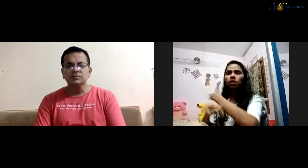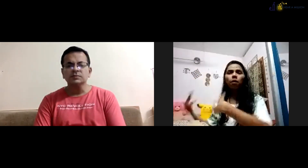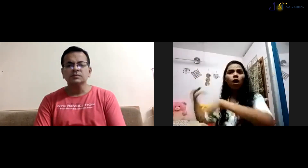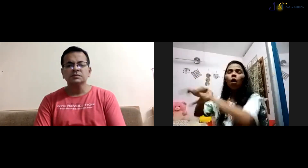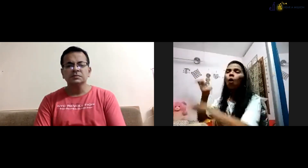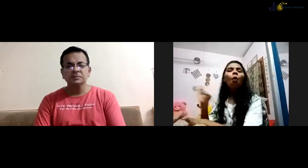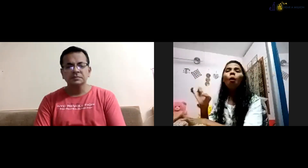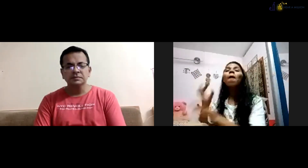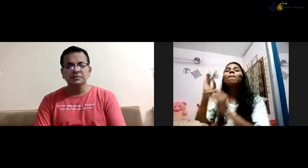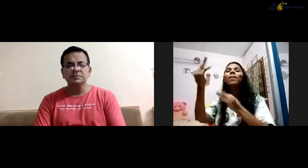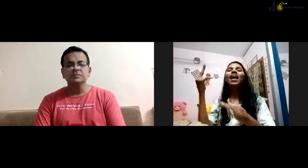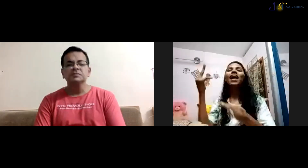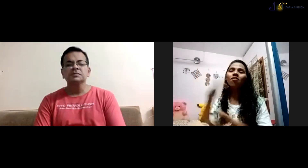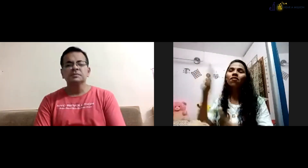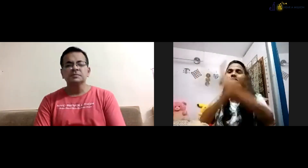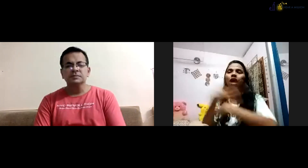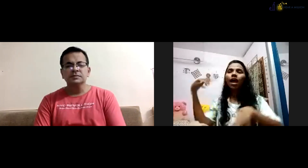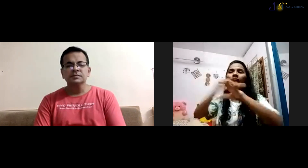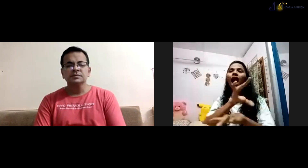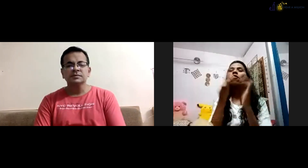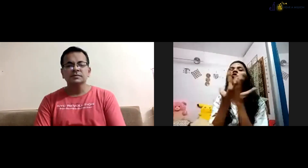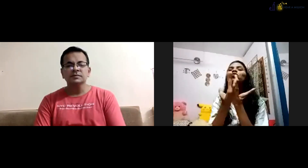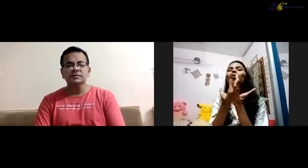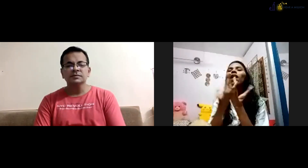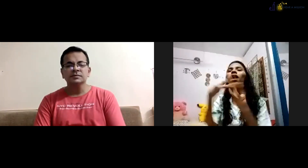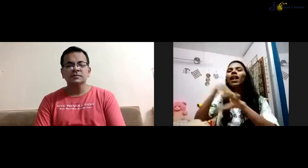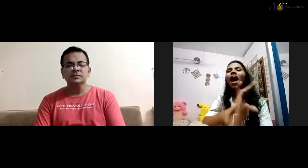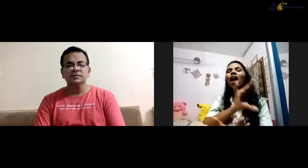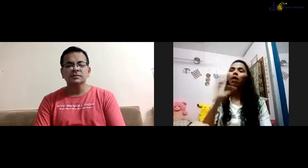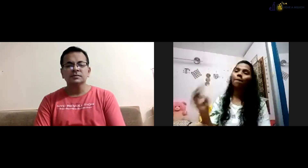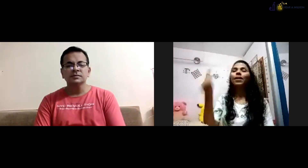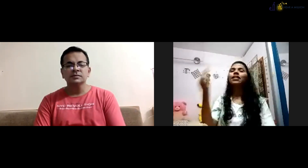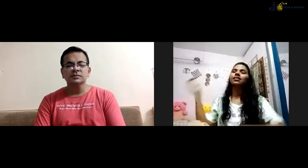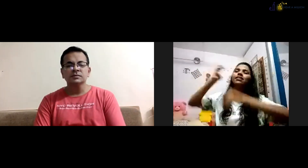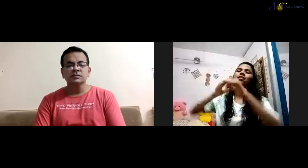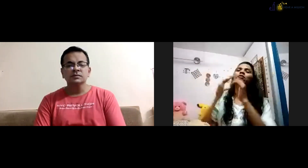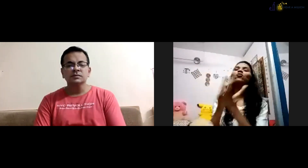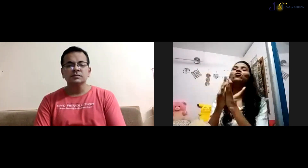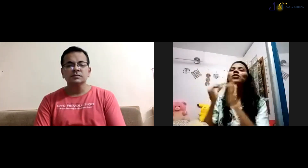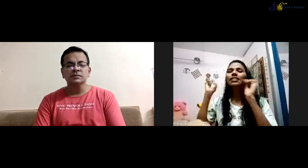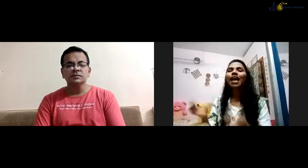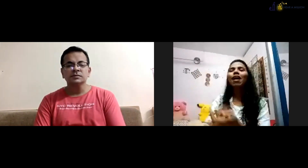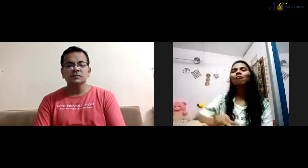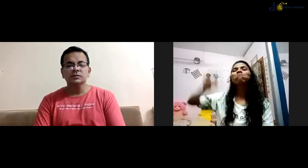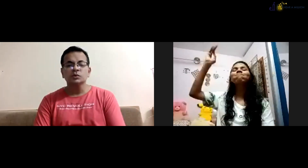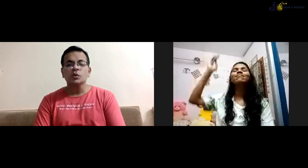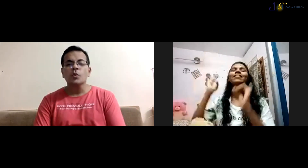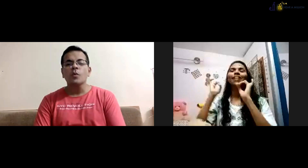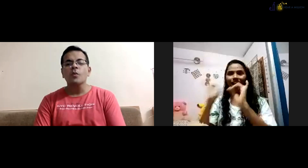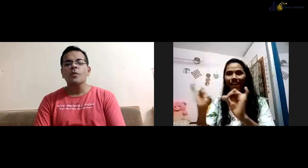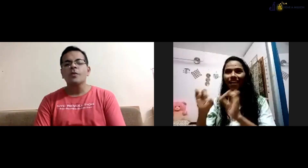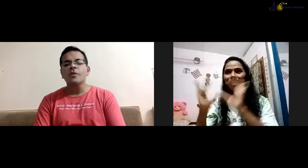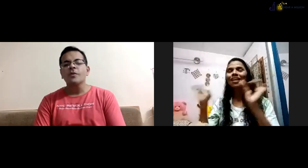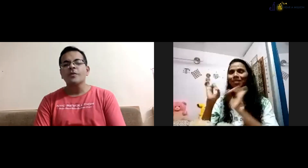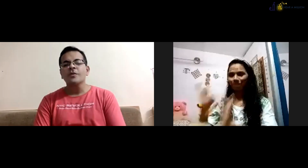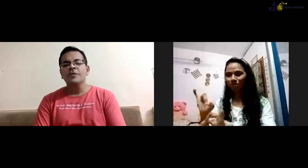So, but I was involved with the deaf people. So I studied in the school where the